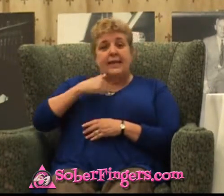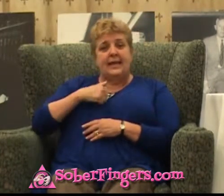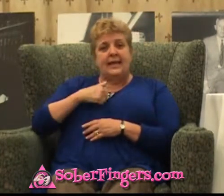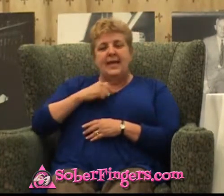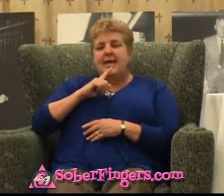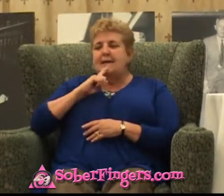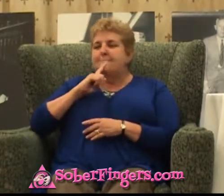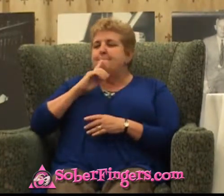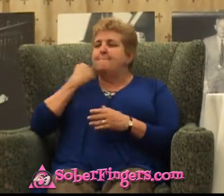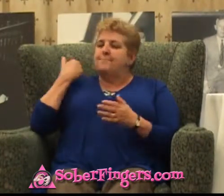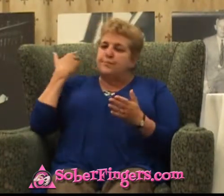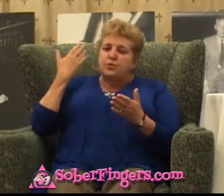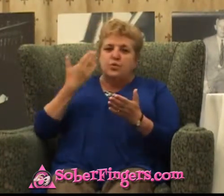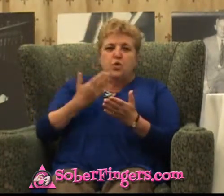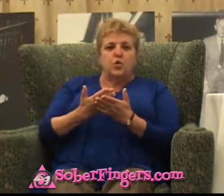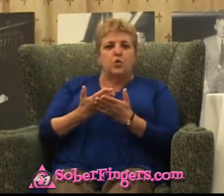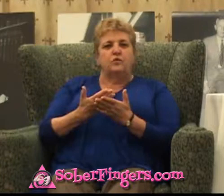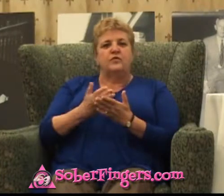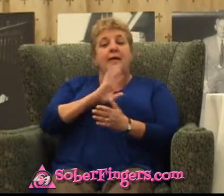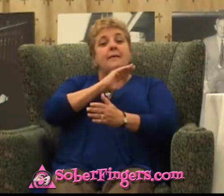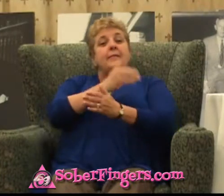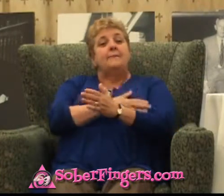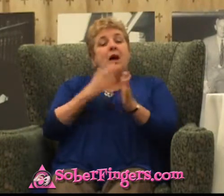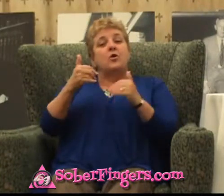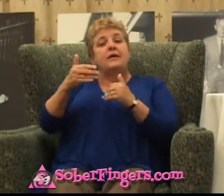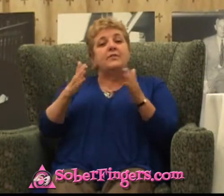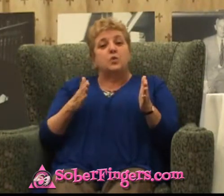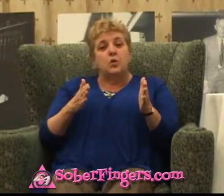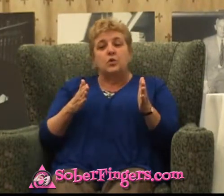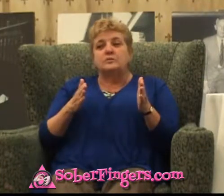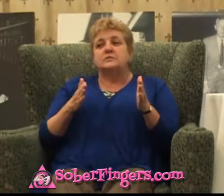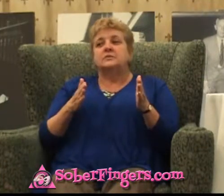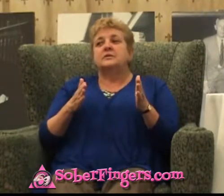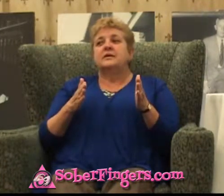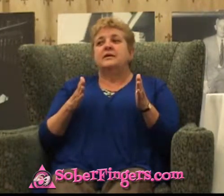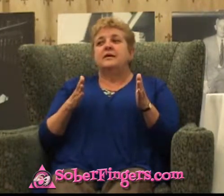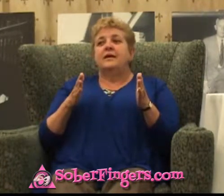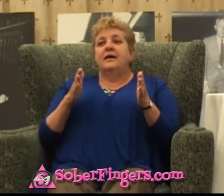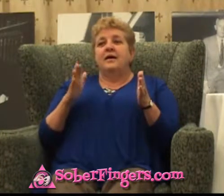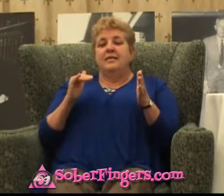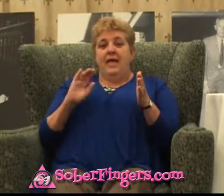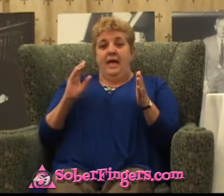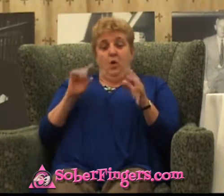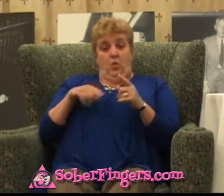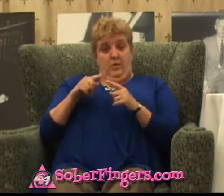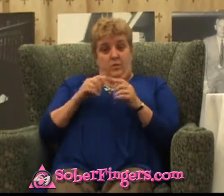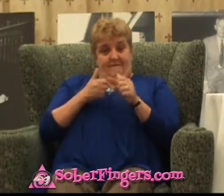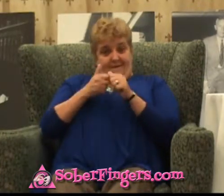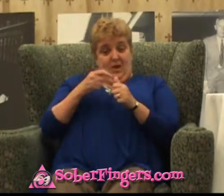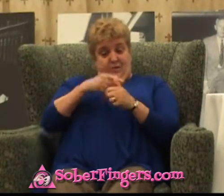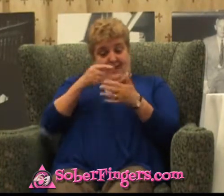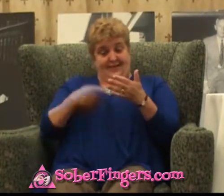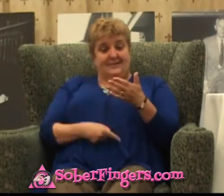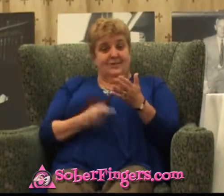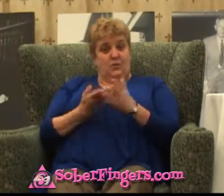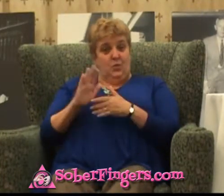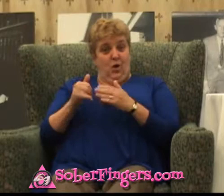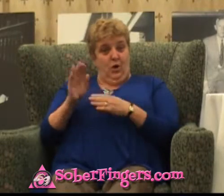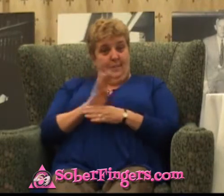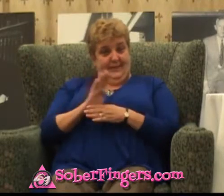the power in the rooms of Alcoholics Anonymous and practicing these principles in all of our affairs. And that was, we were on our way to New York not too